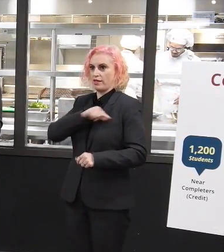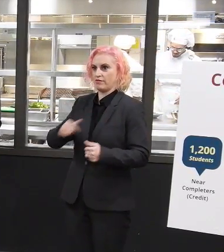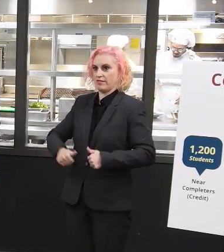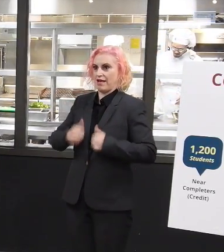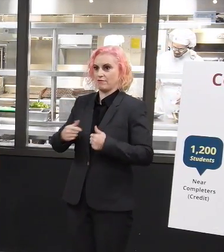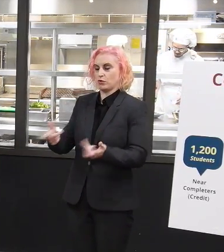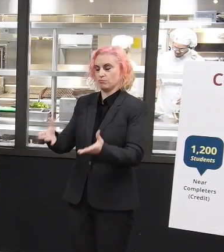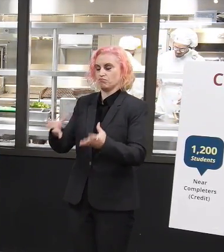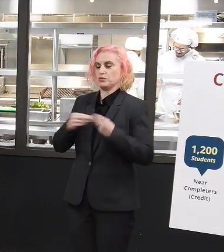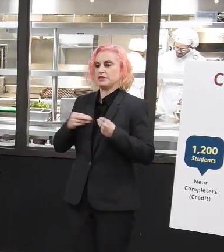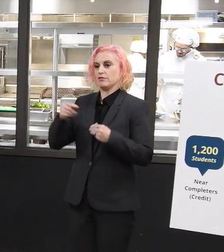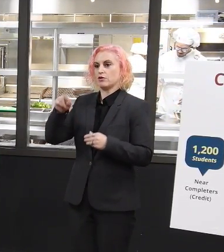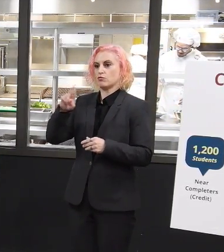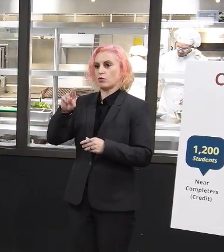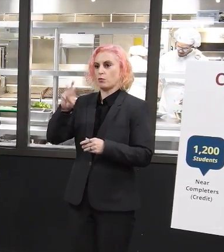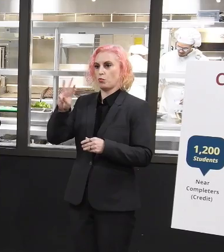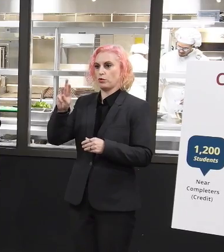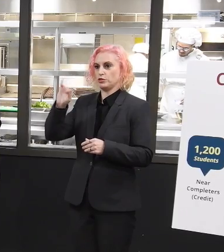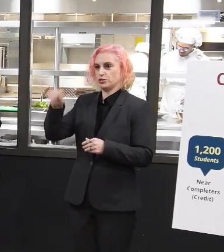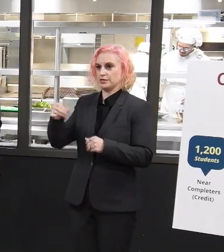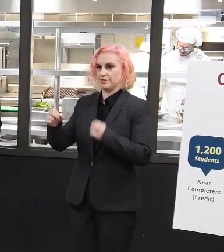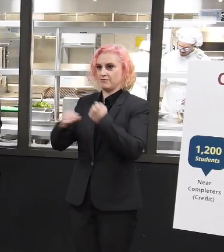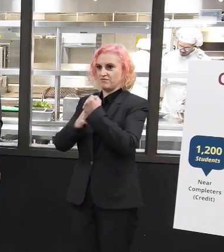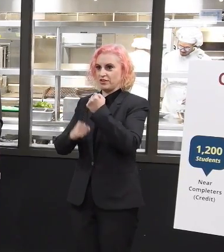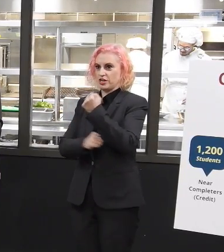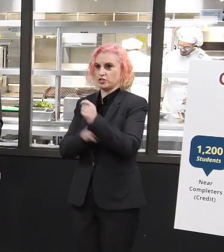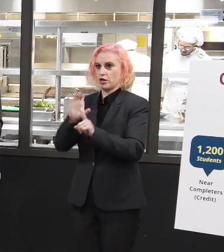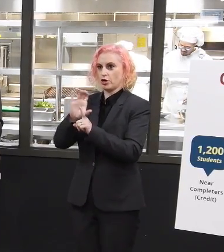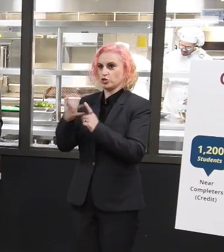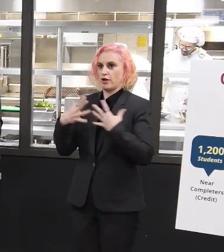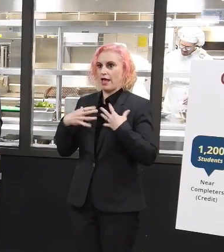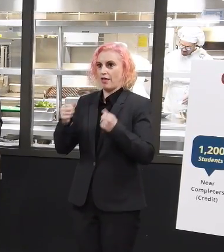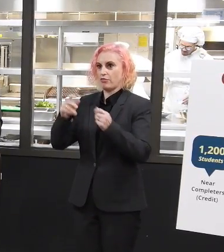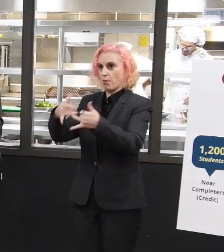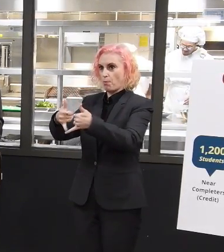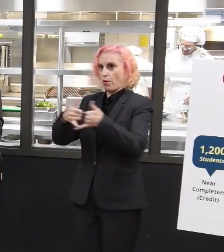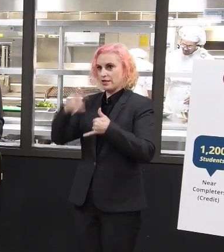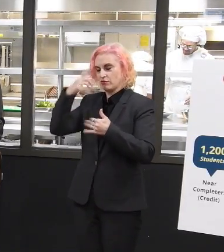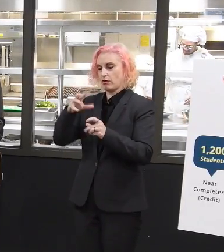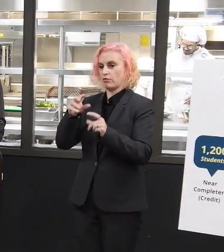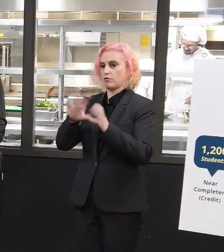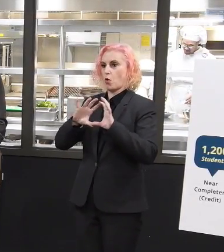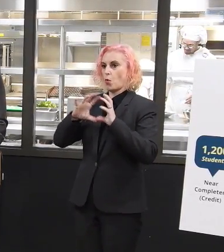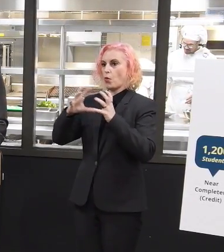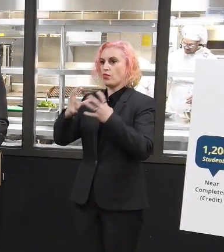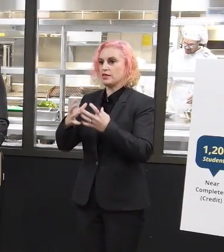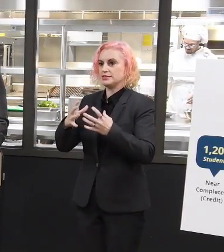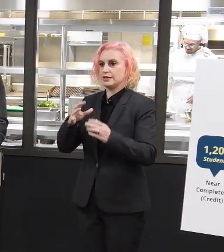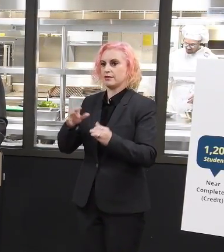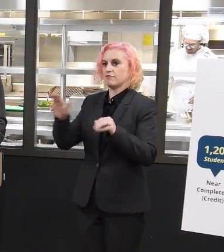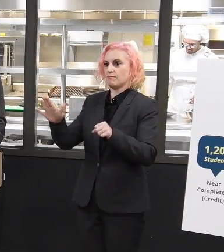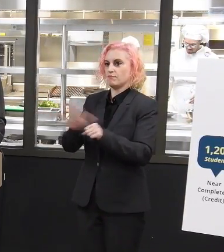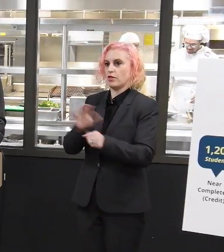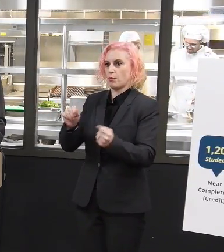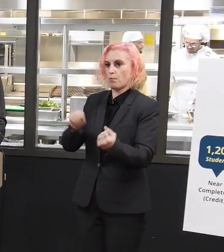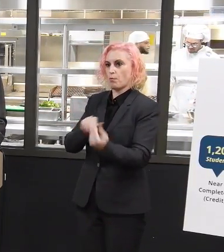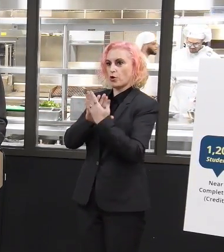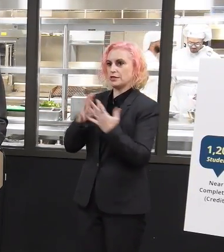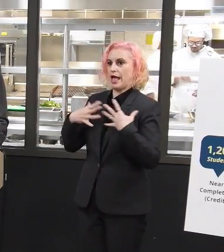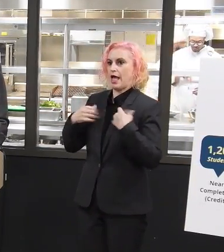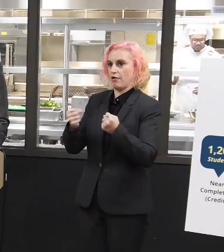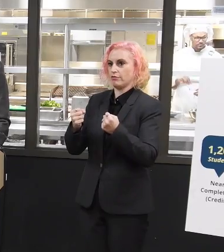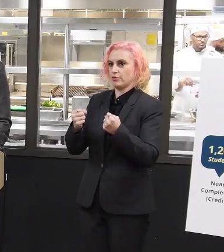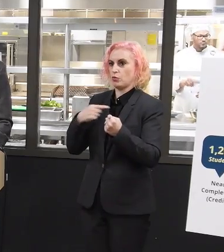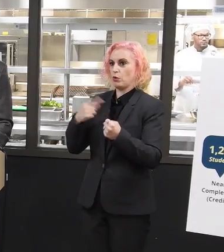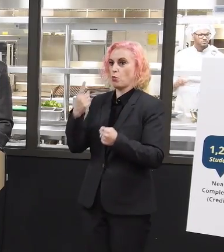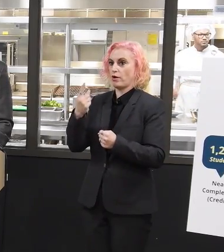Wood Johnson Foundation Culture of Health Prize for our holistic and comprehensive approach to health and wellness. We were one